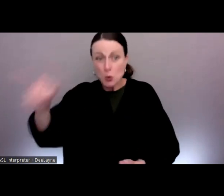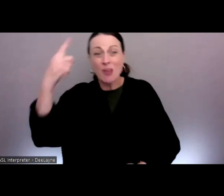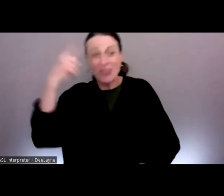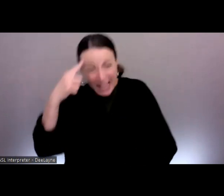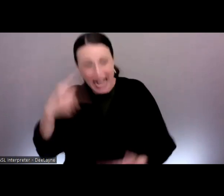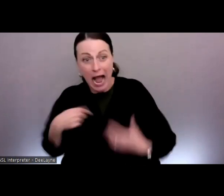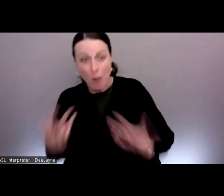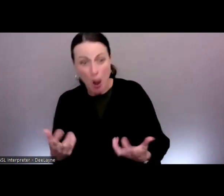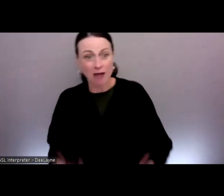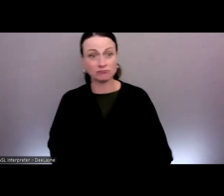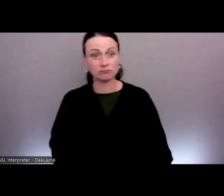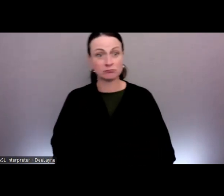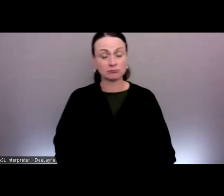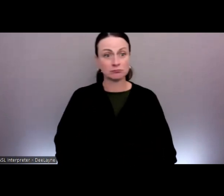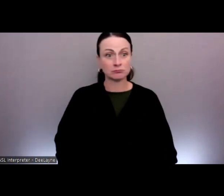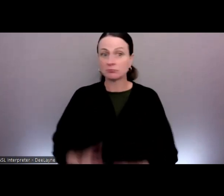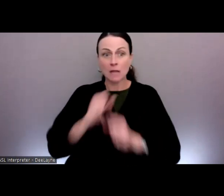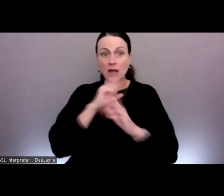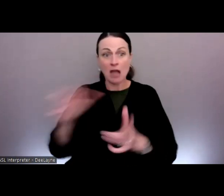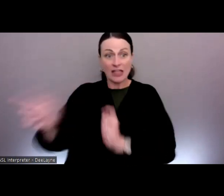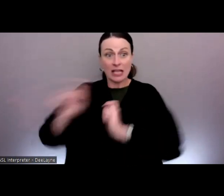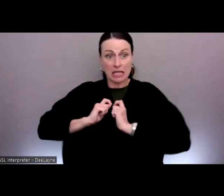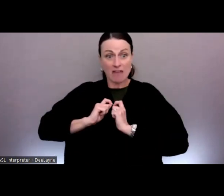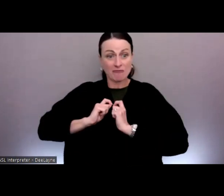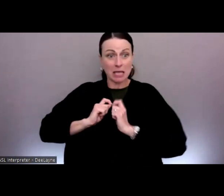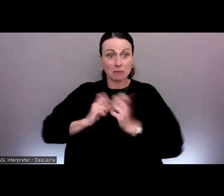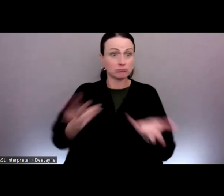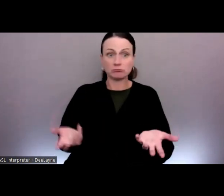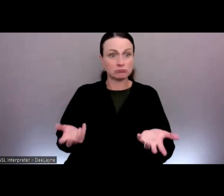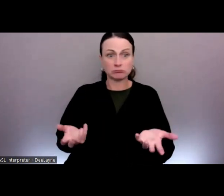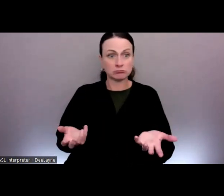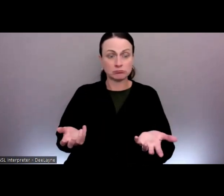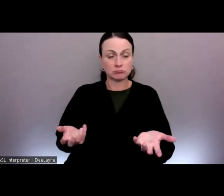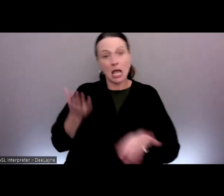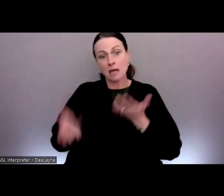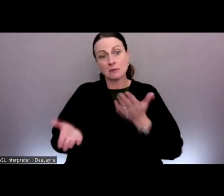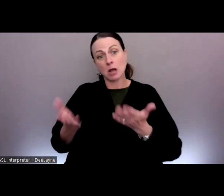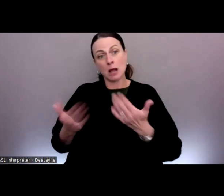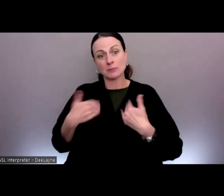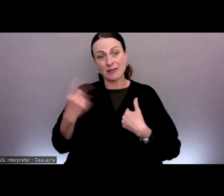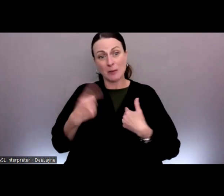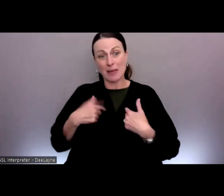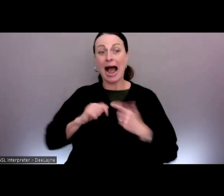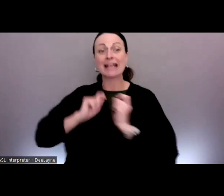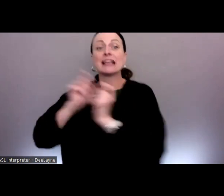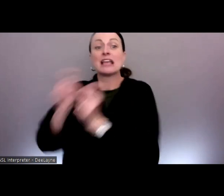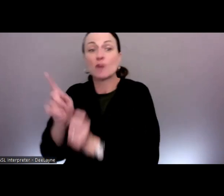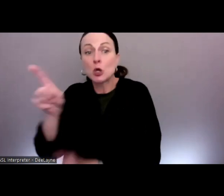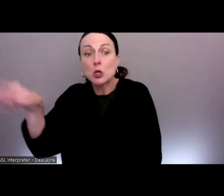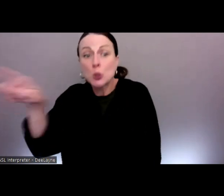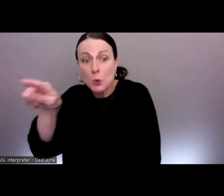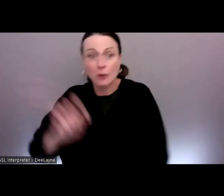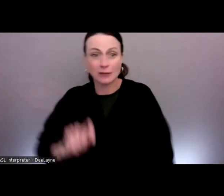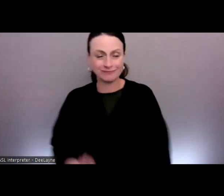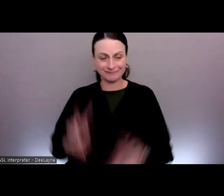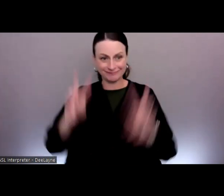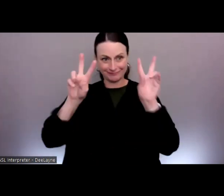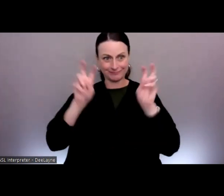And there's nothing that you can give me, and perhaps there is something that I can give you,"